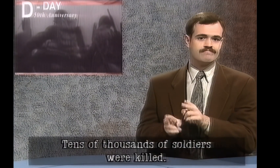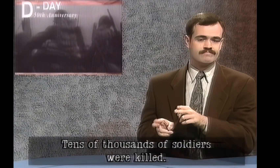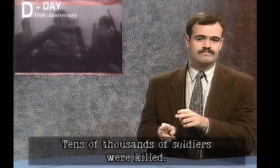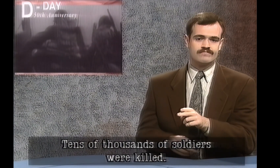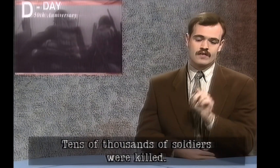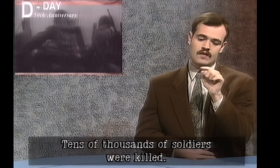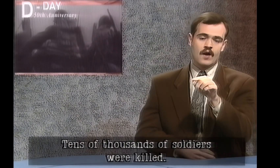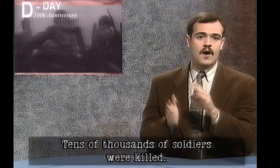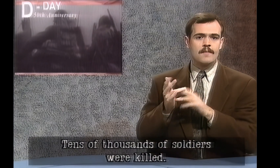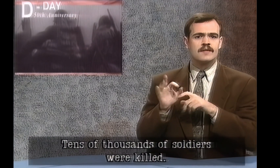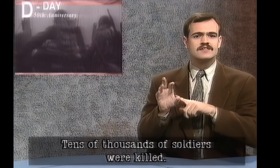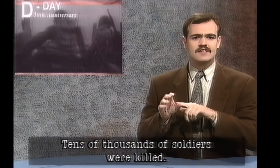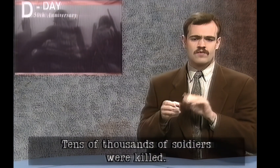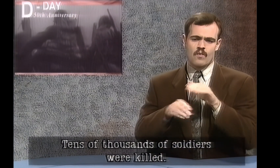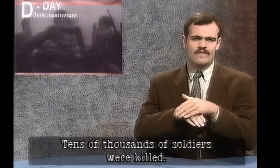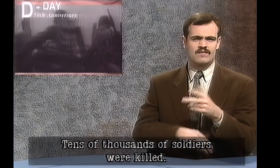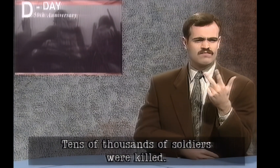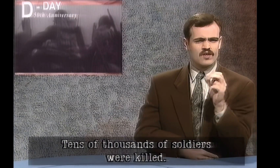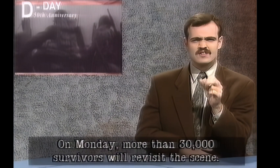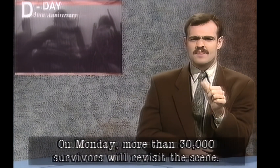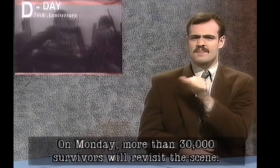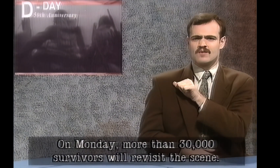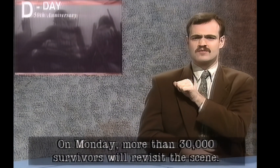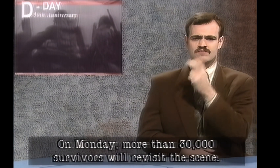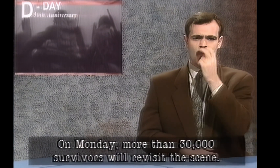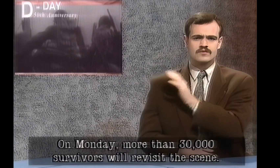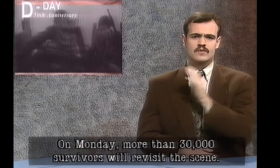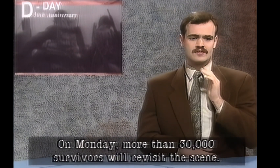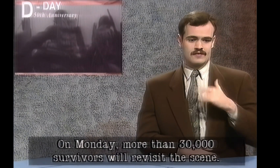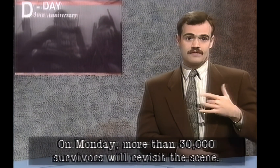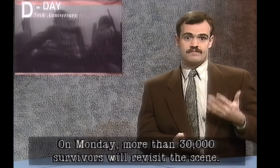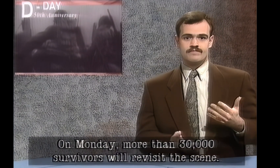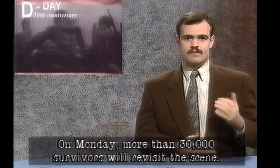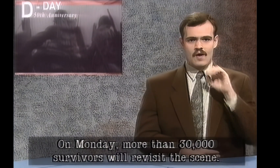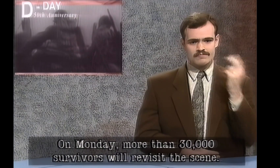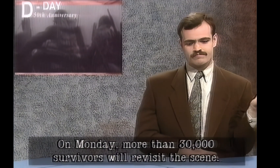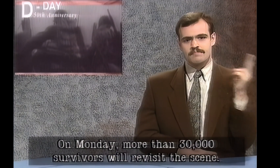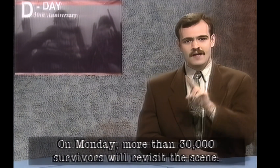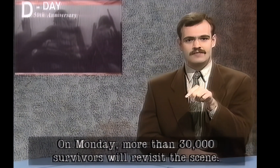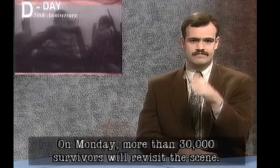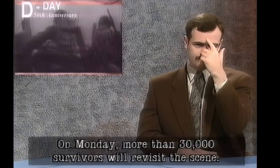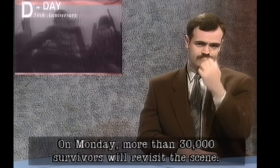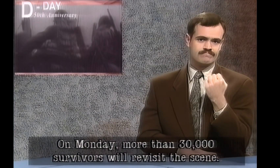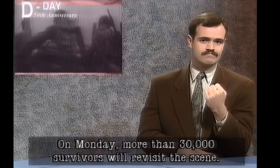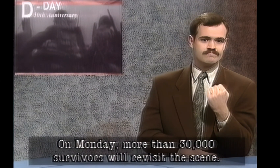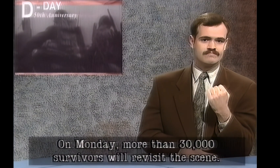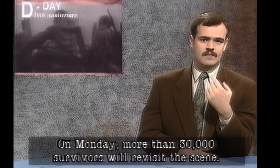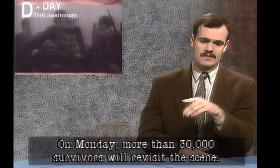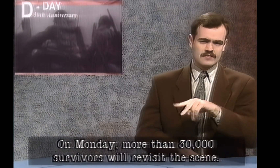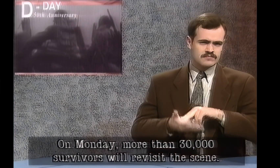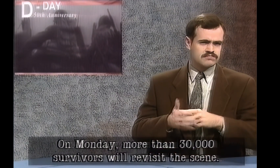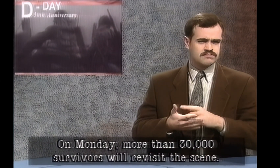Tens of thousands of soldiers were killed. On Monday, more than 30,000 who survived will be revisiting the